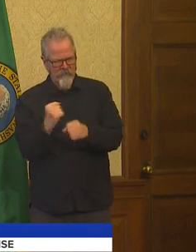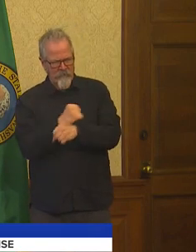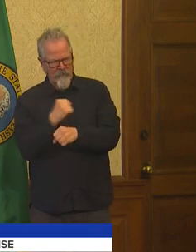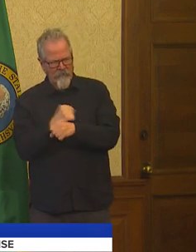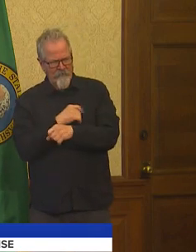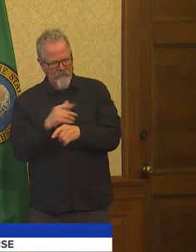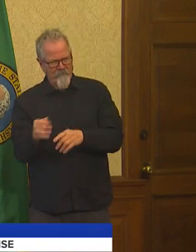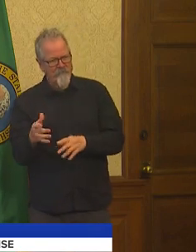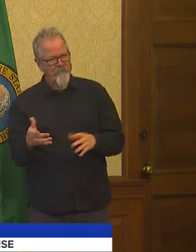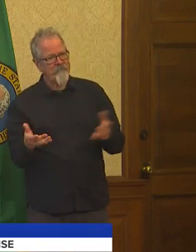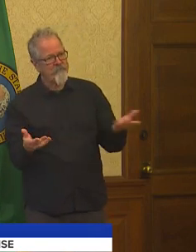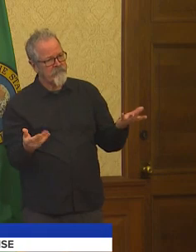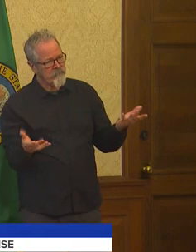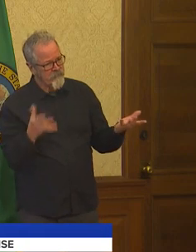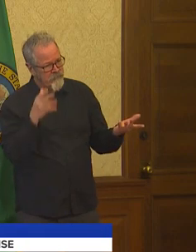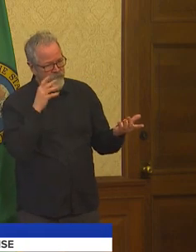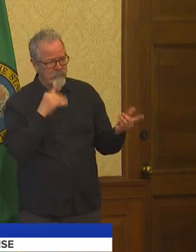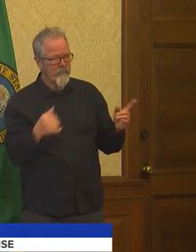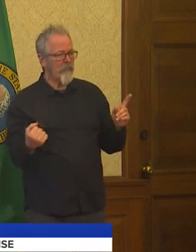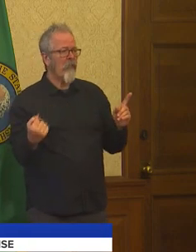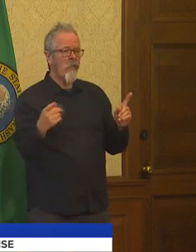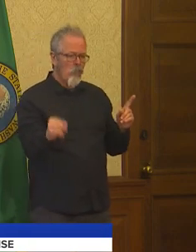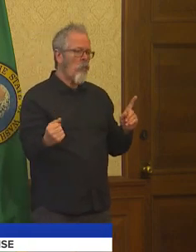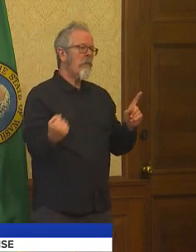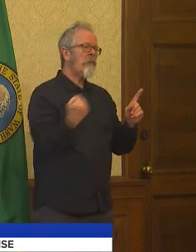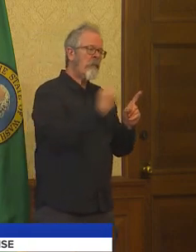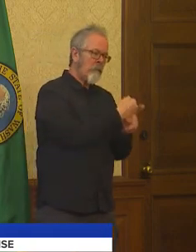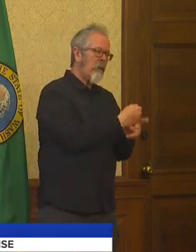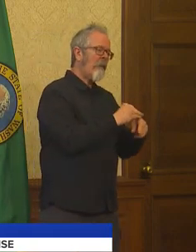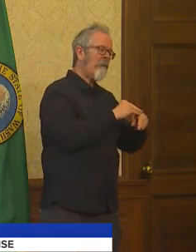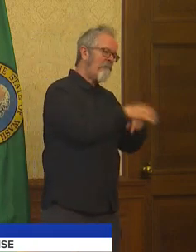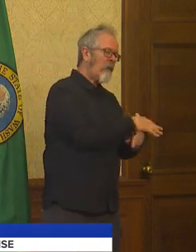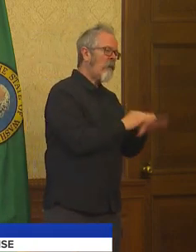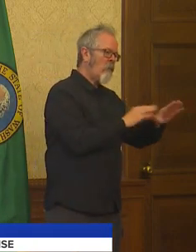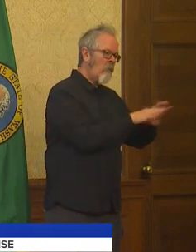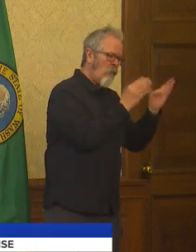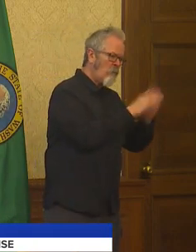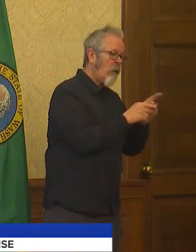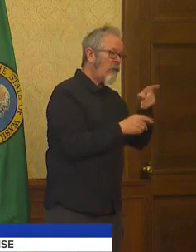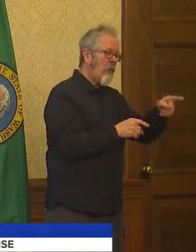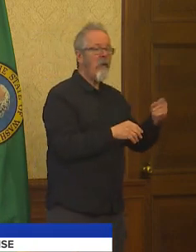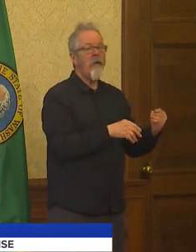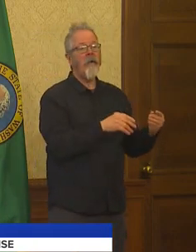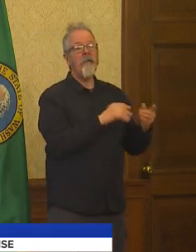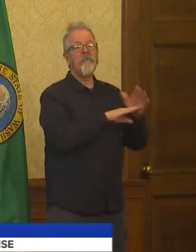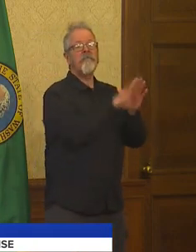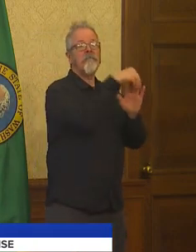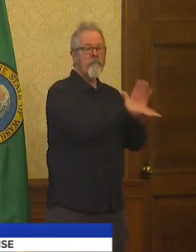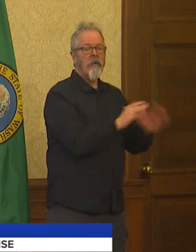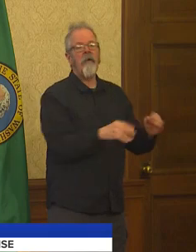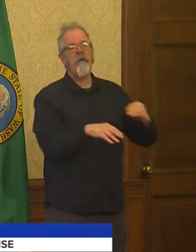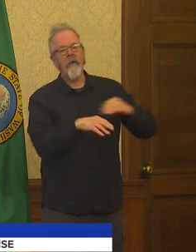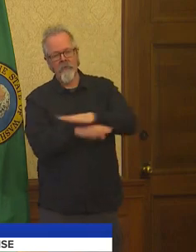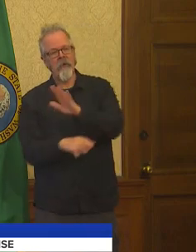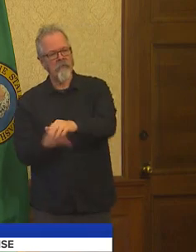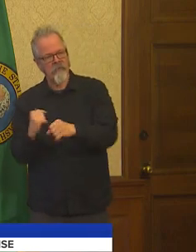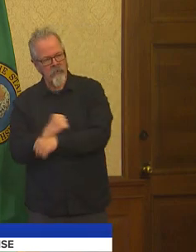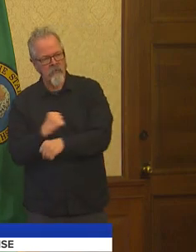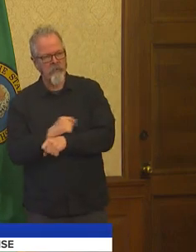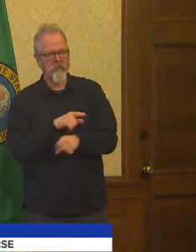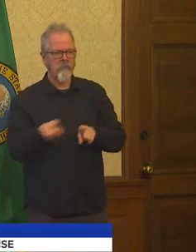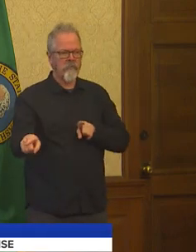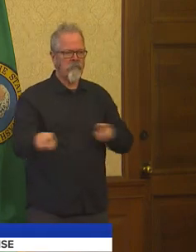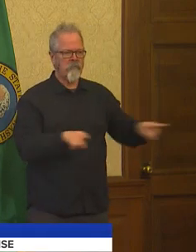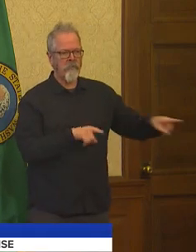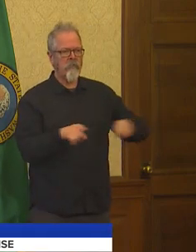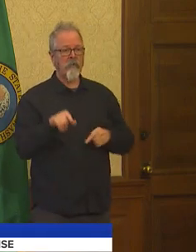today. Now, besides the epidemiological metrics that we look at that will trigger this